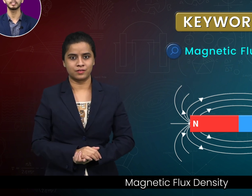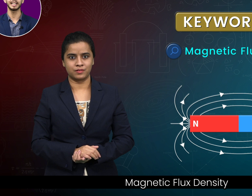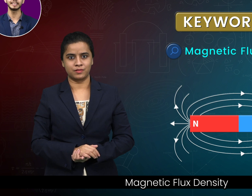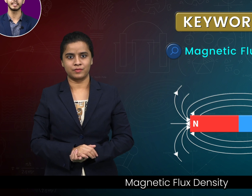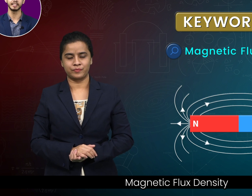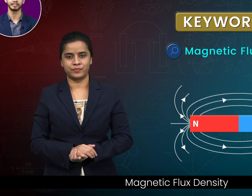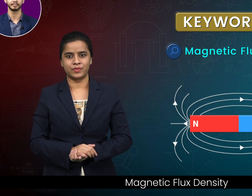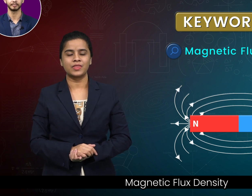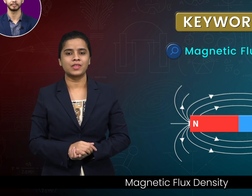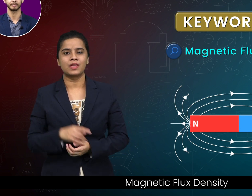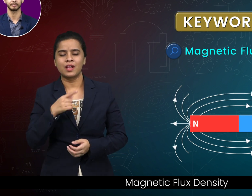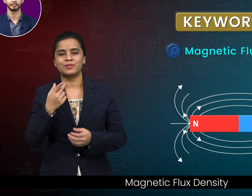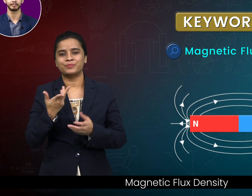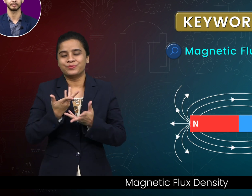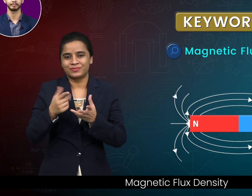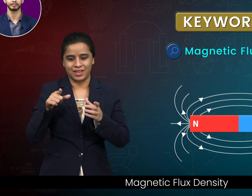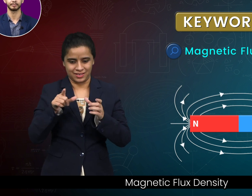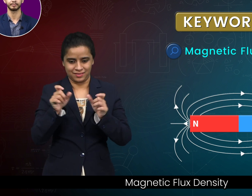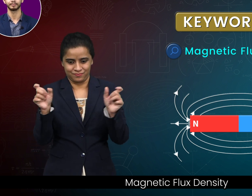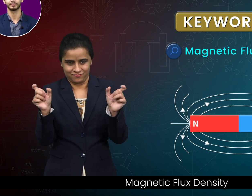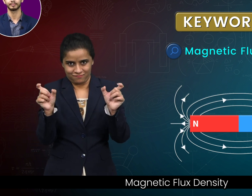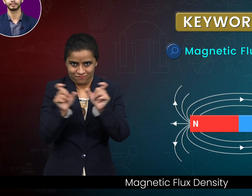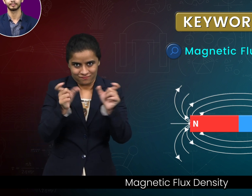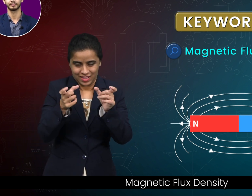Magnetic flux density.